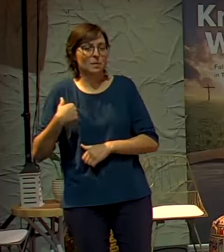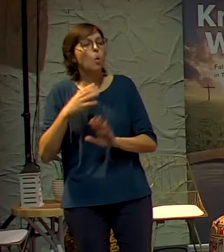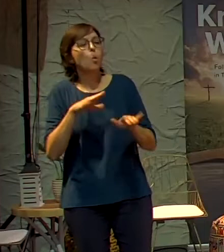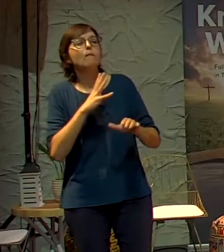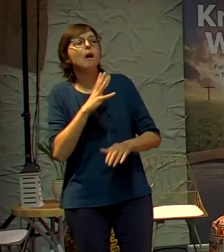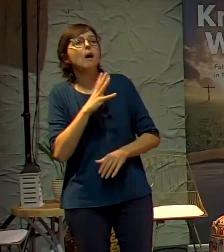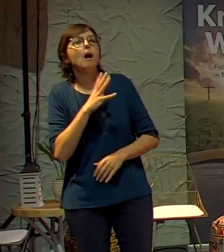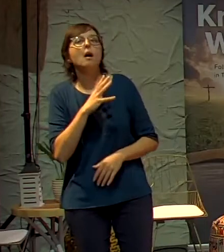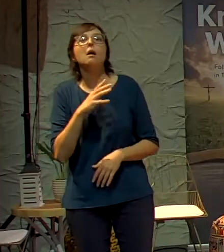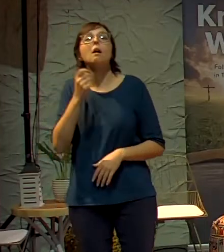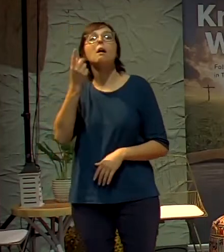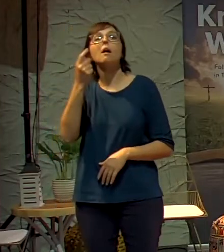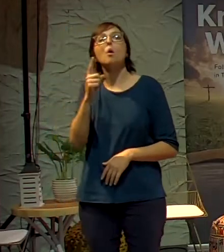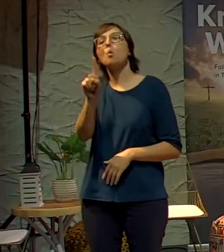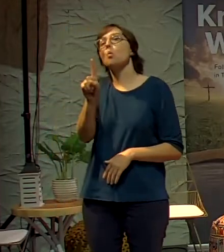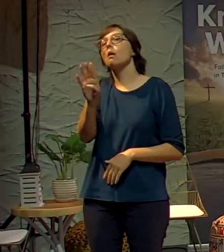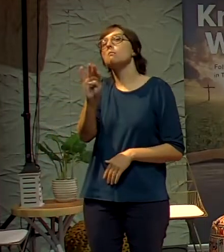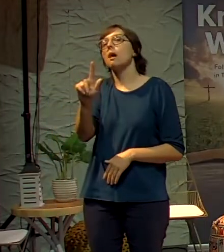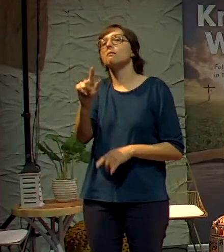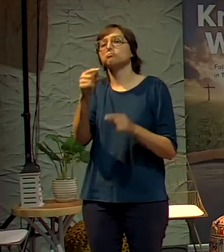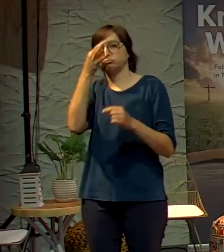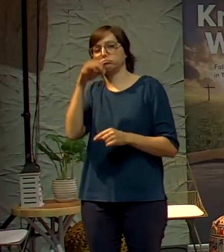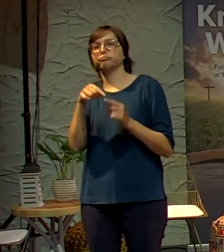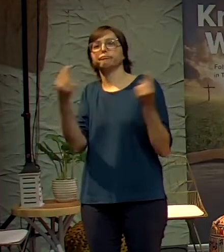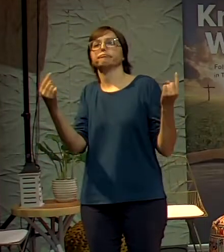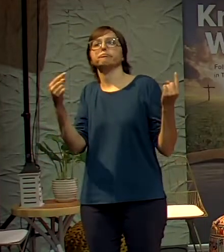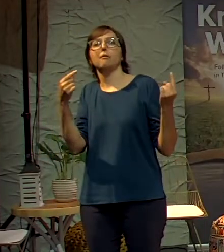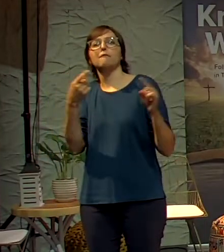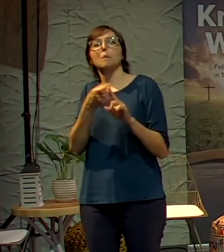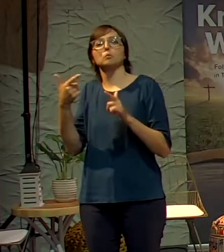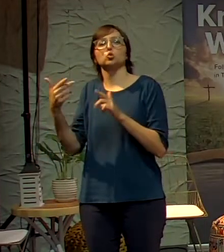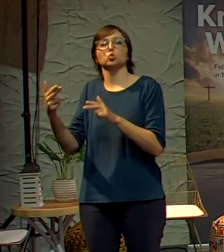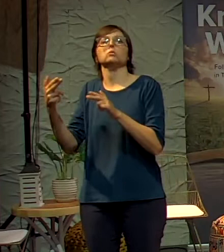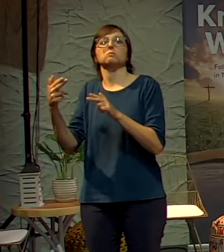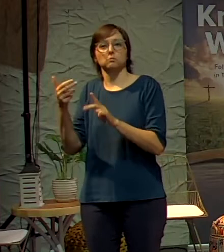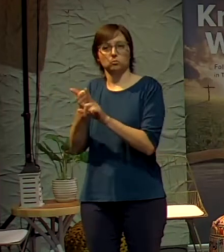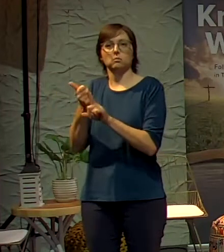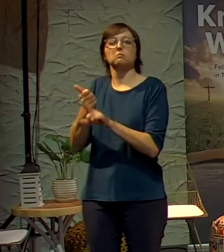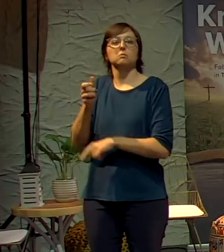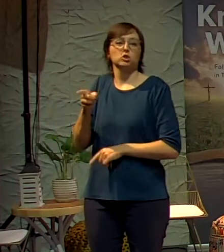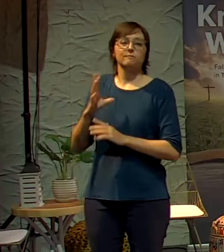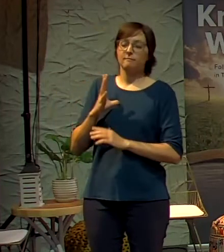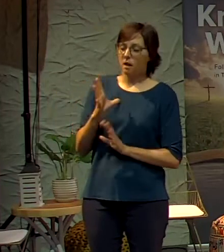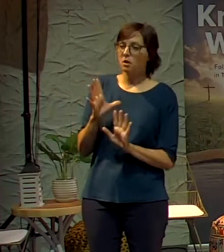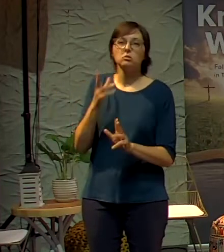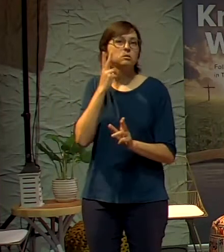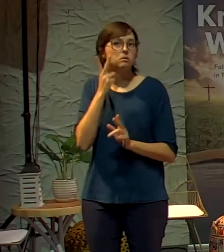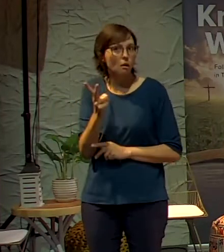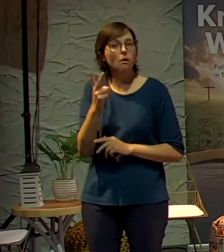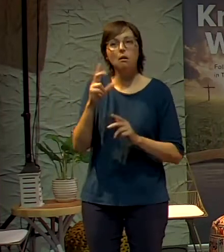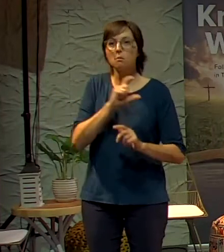She was a block away from the shooting. And, you know, and heard the whole thing and saw the police and the whole